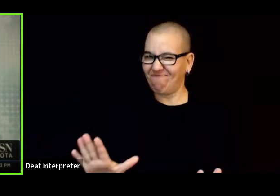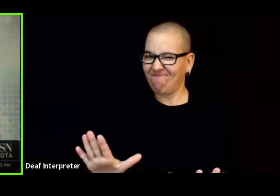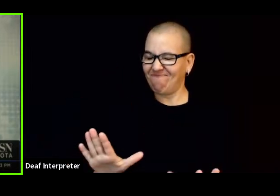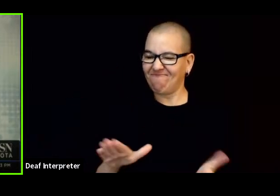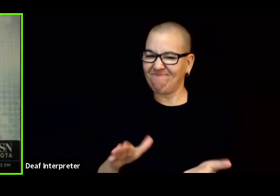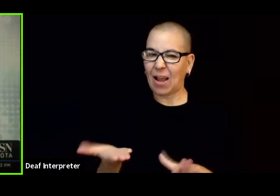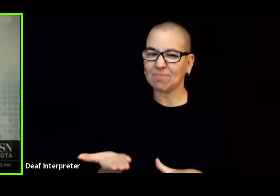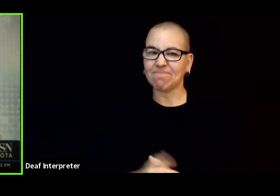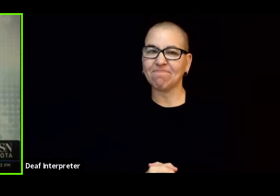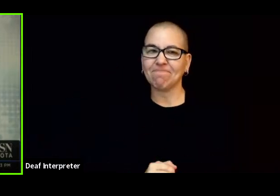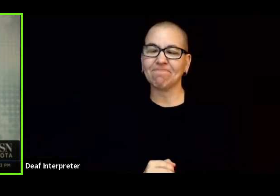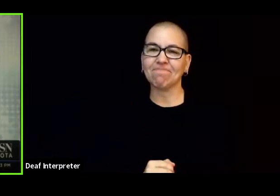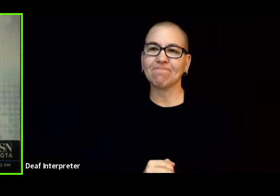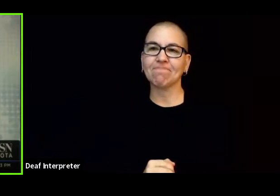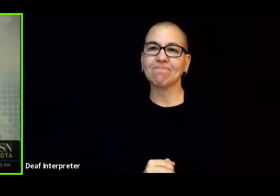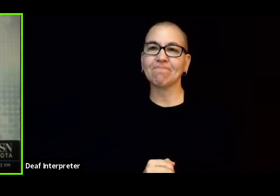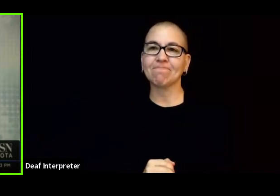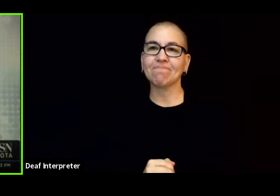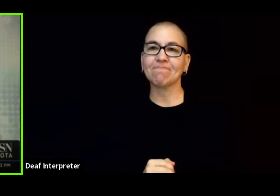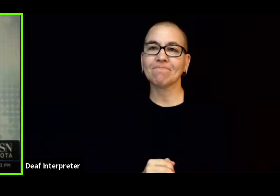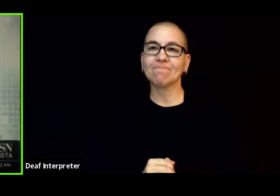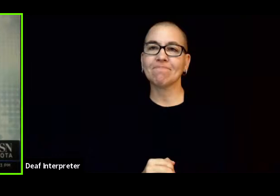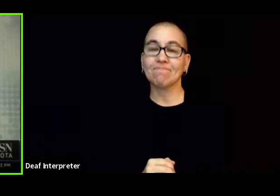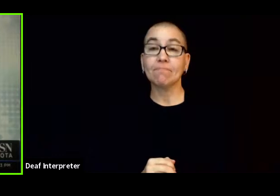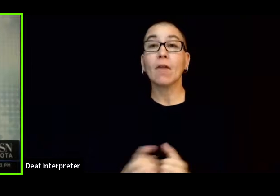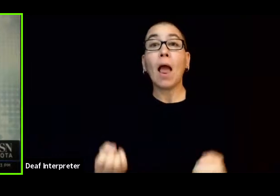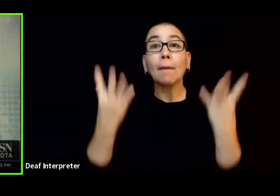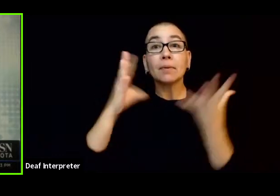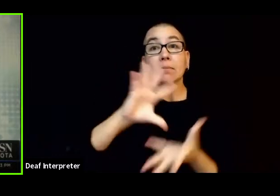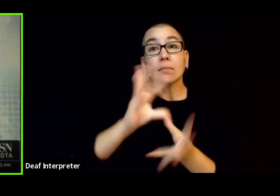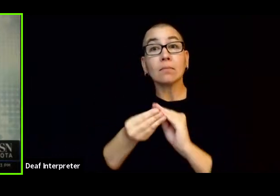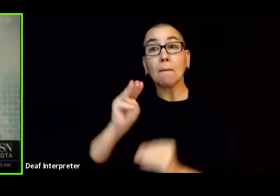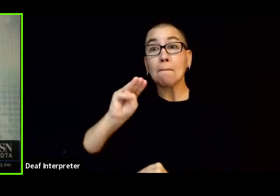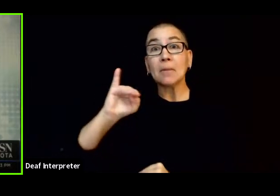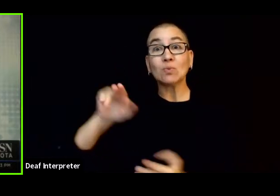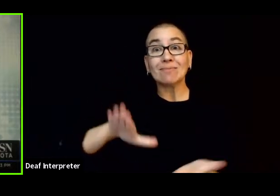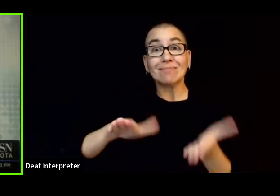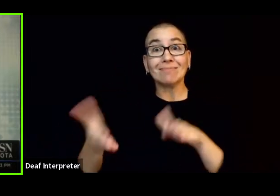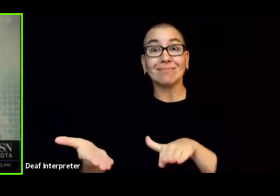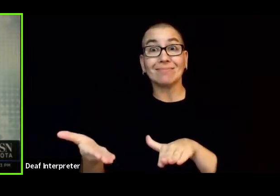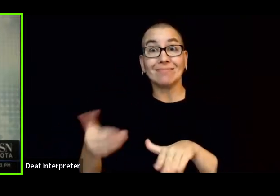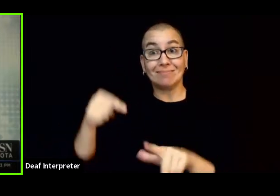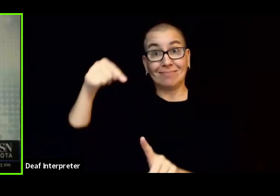to 2,563 of our fellow Minnesotans who have died of COVID-19.